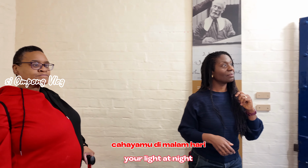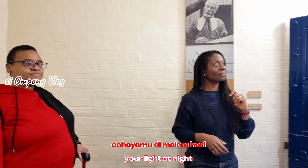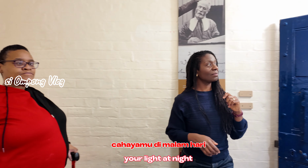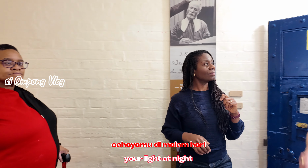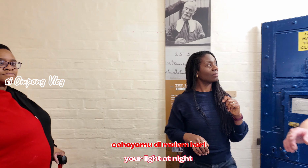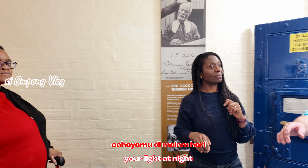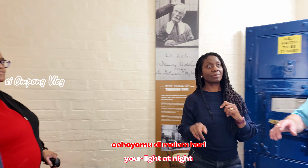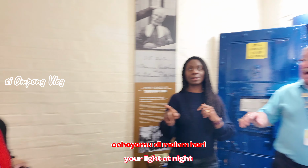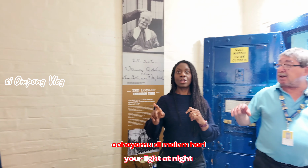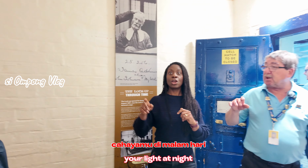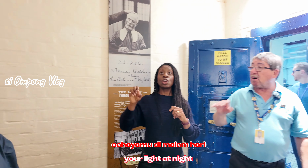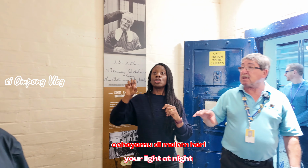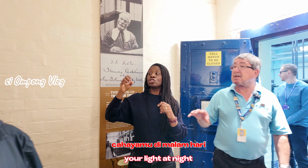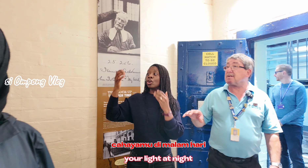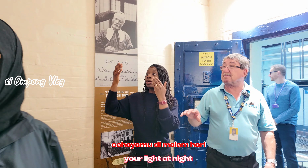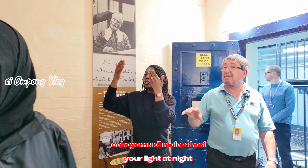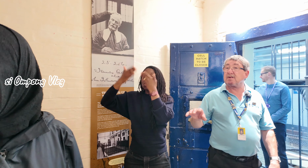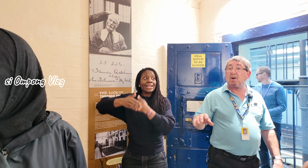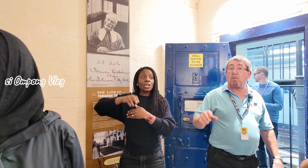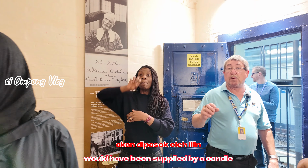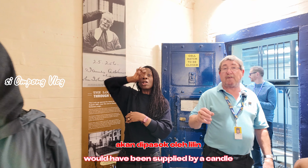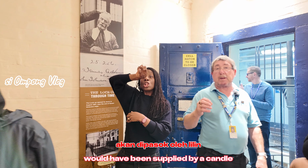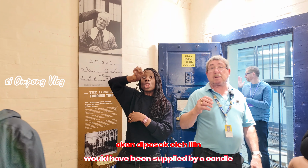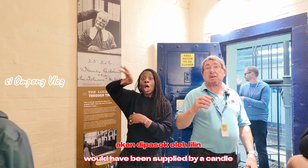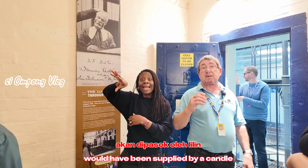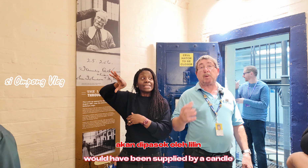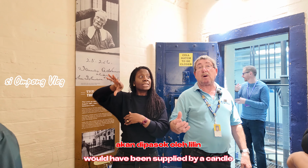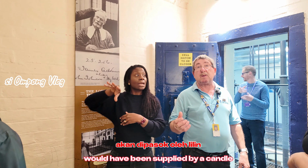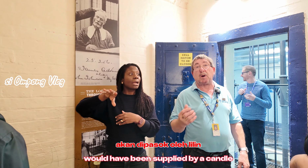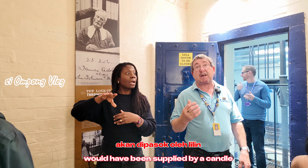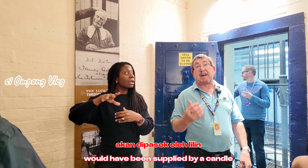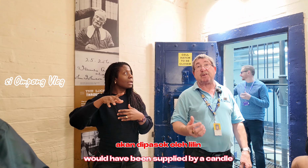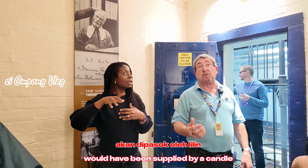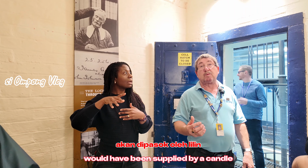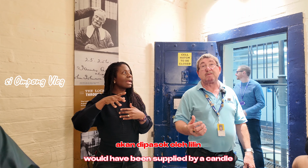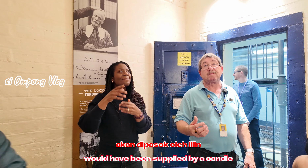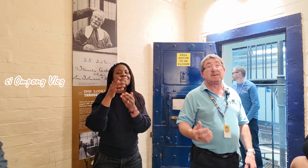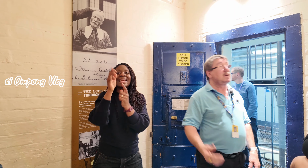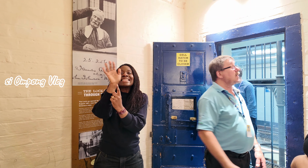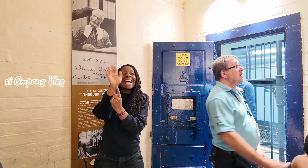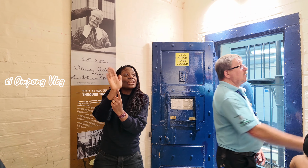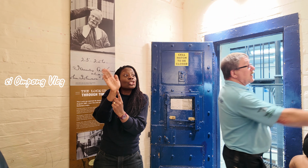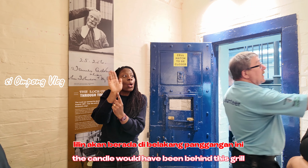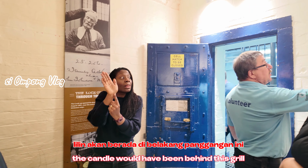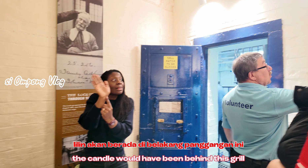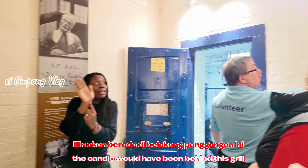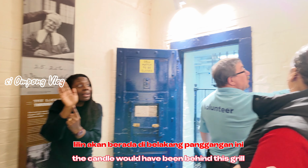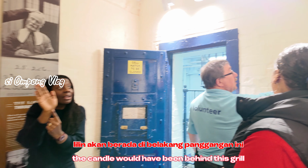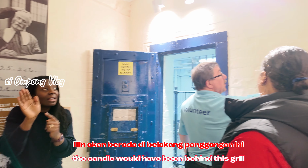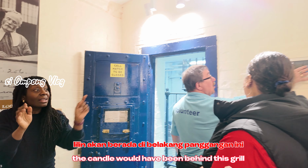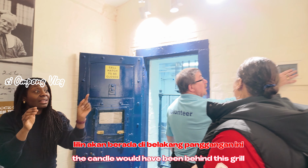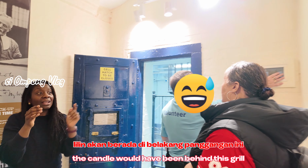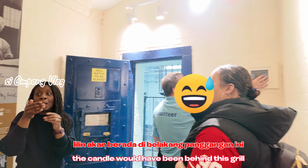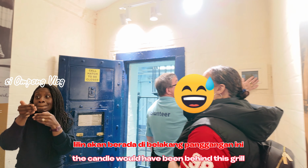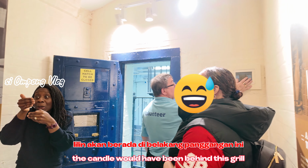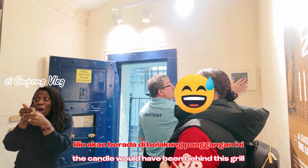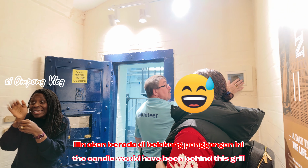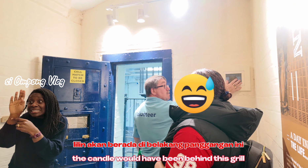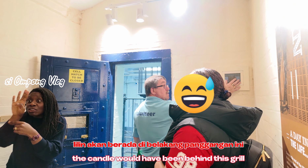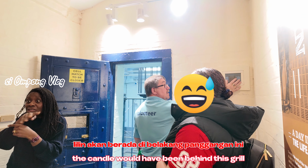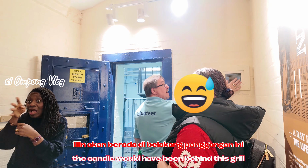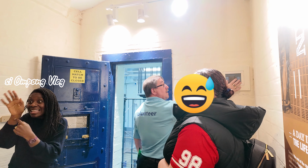your light at night would have been supplied by a candle. The candle would have been behind